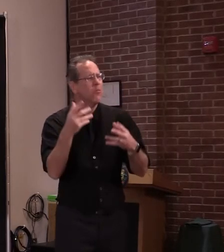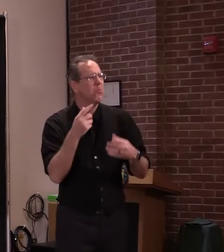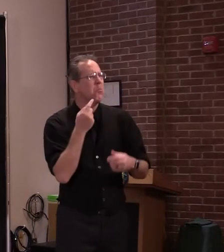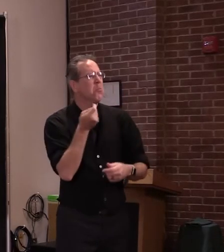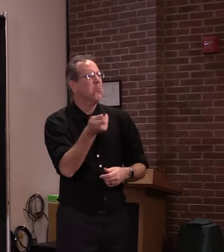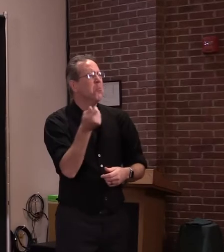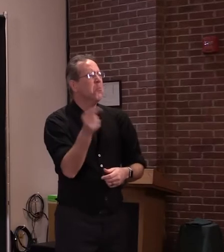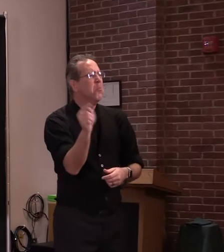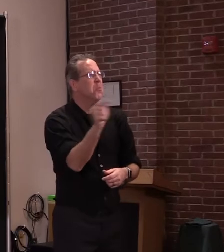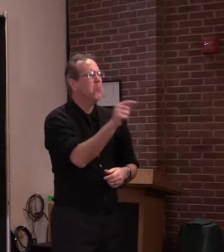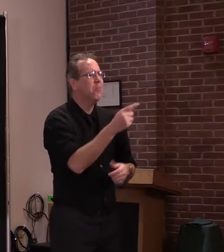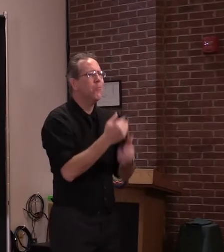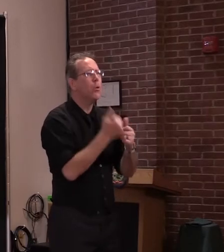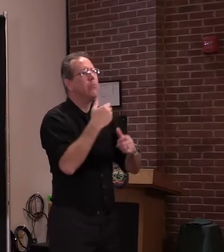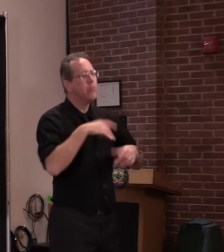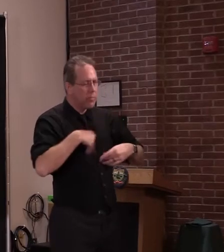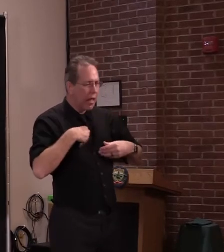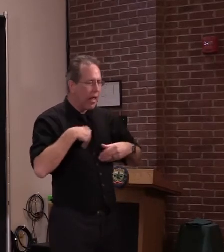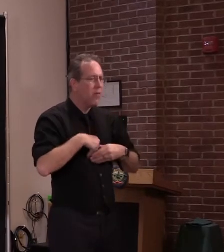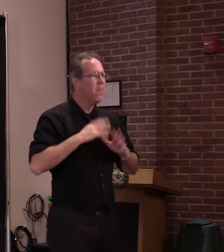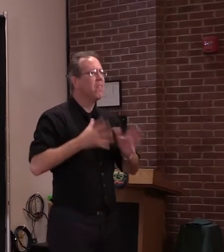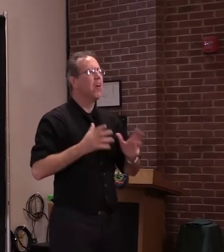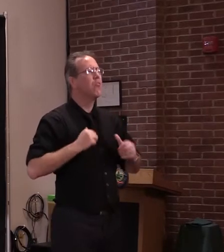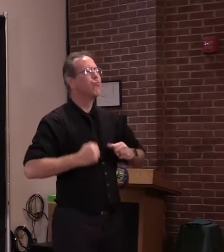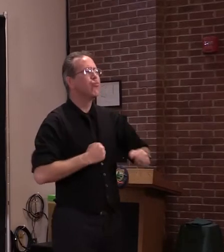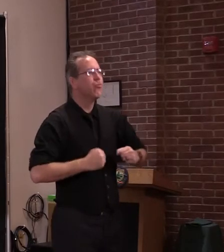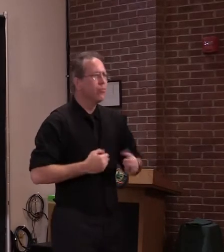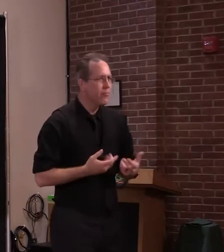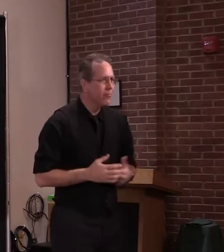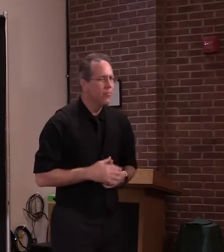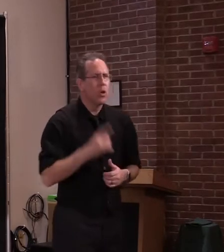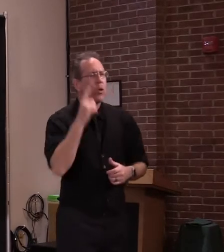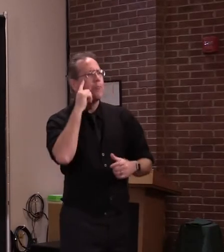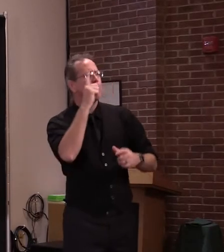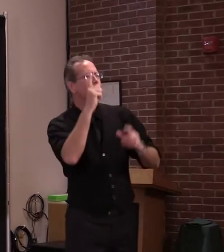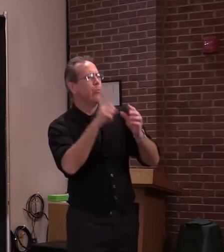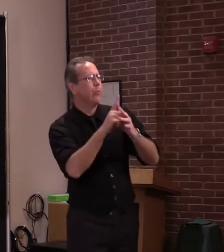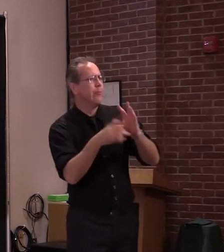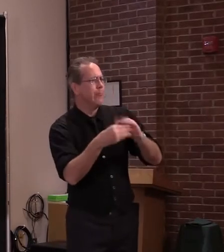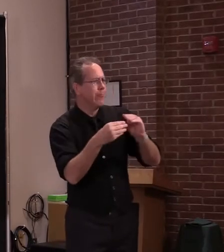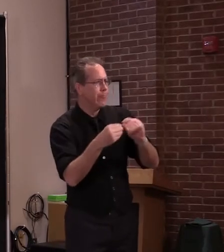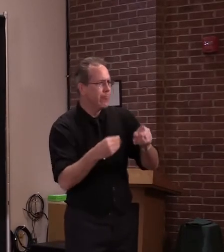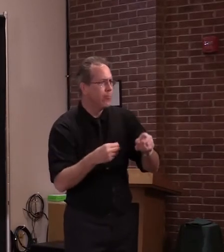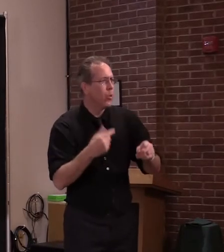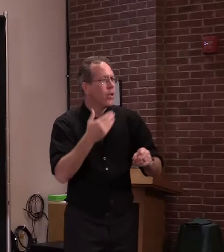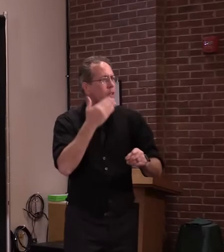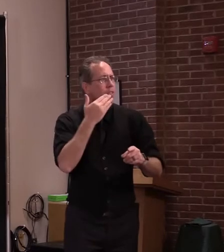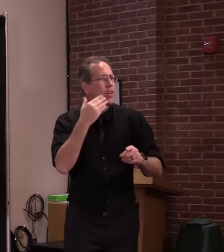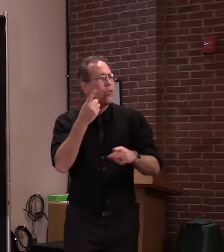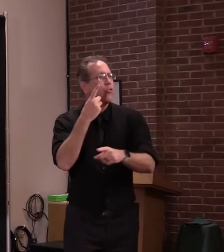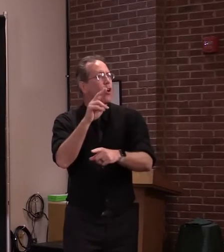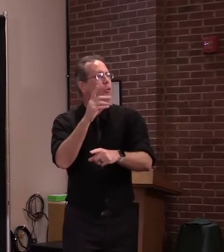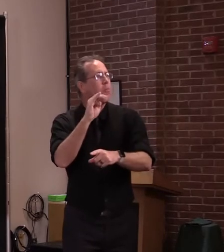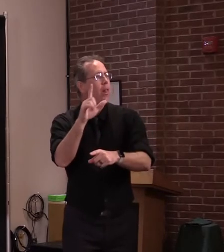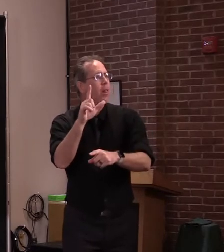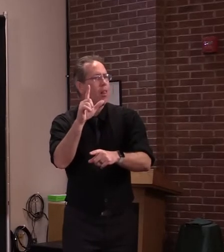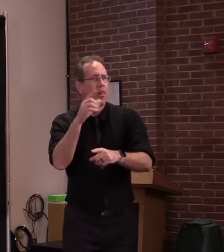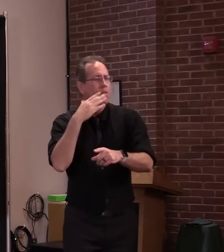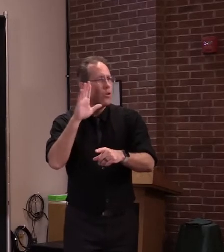And Dr. Bell's going to make a comment as well. I just want to, while she's coming up to the podium, thank her for her supportive comments